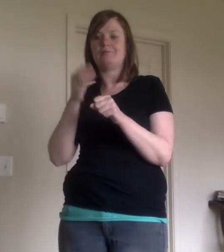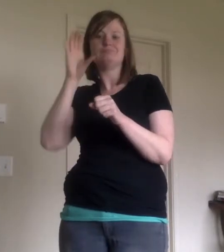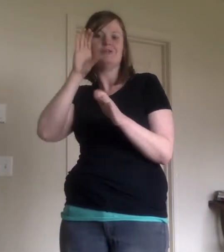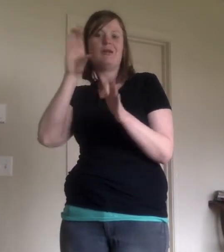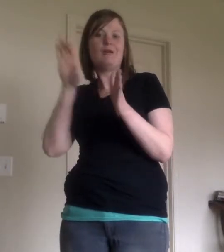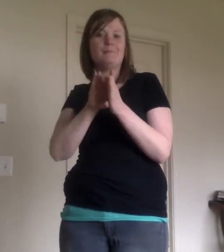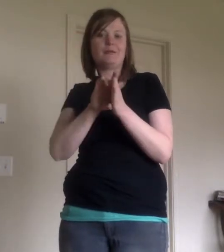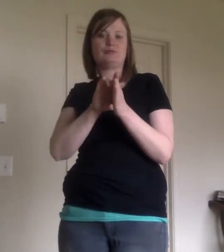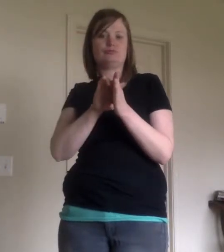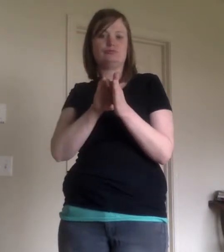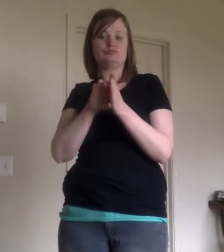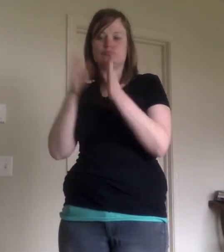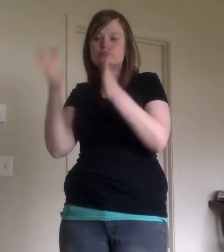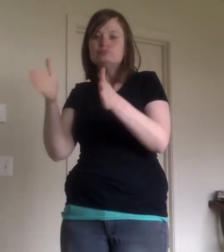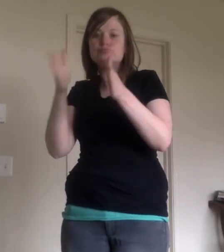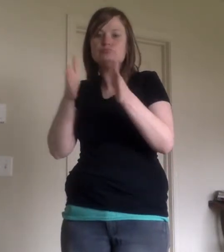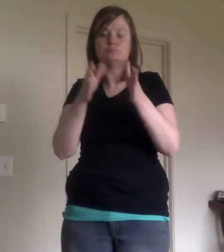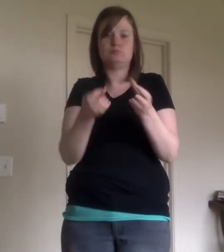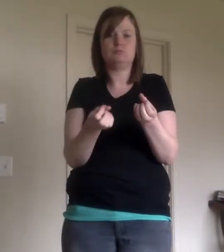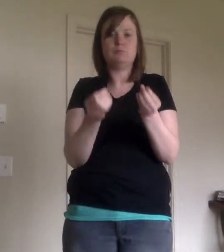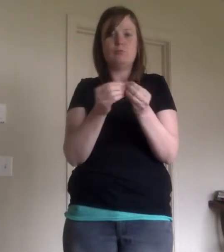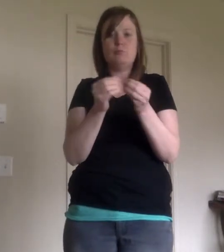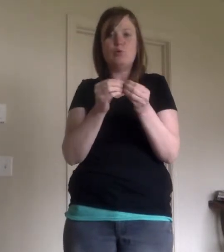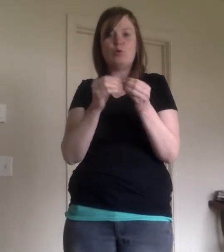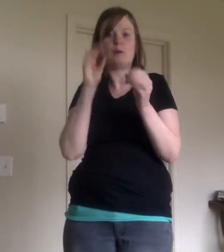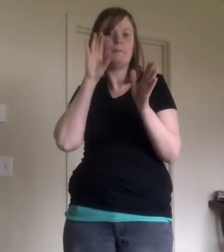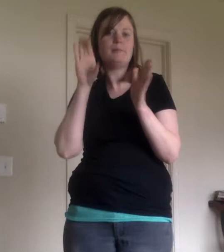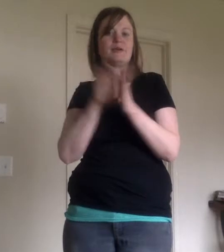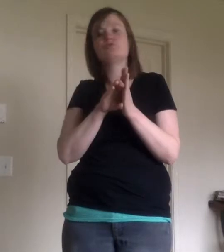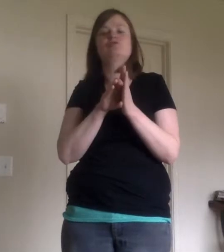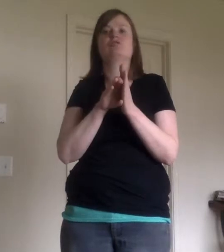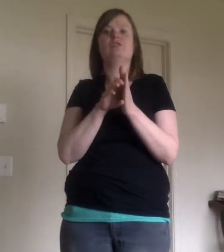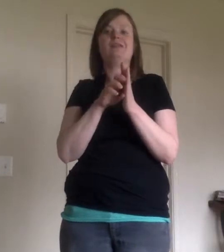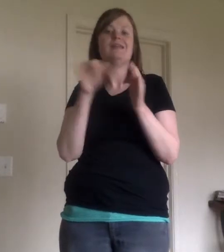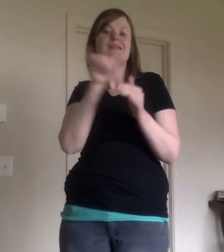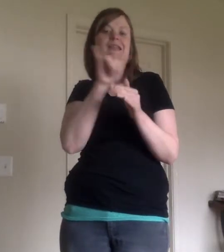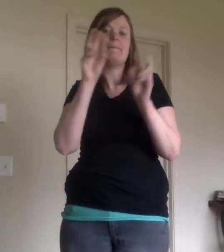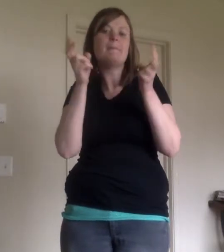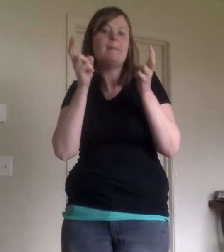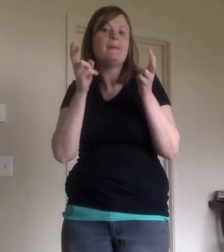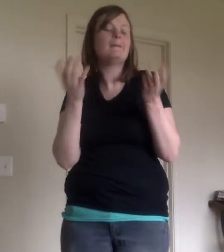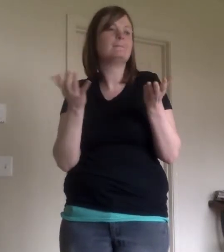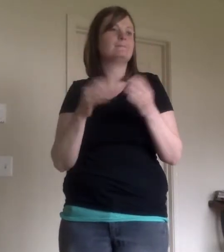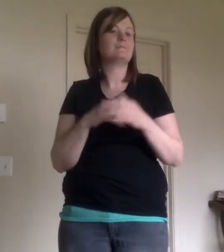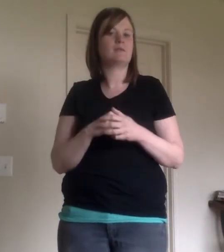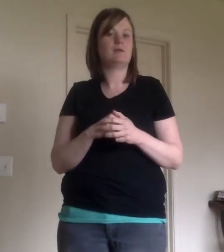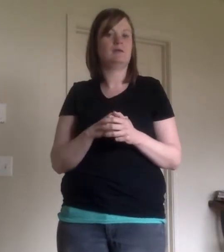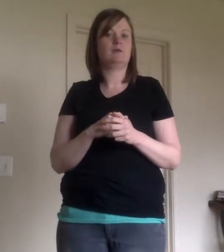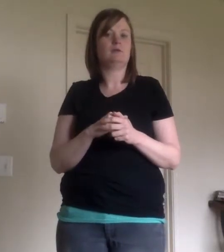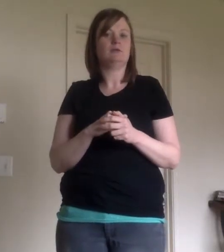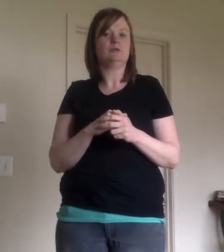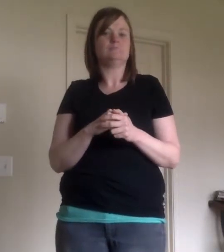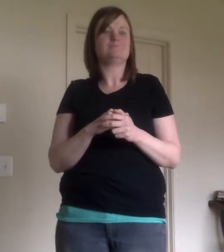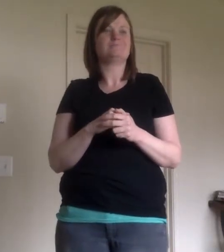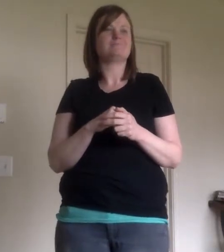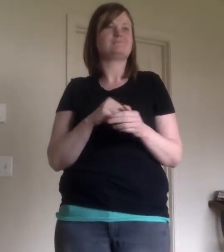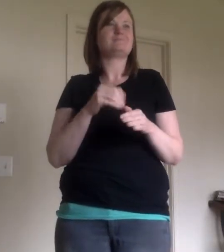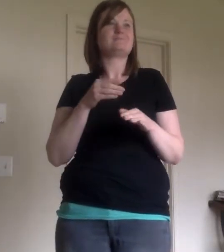up with, but really during that time when I was first starting out, overall, I didn't really like the quality of my